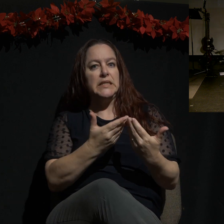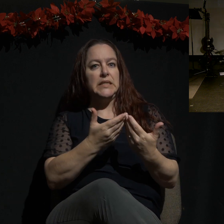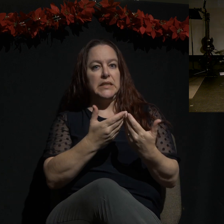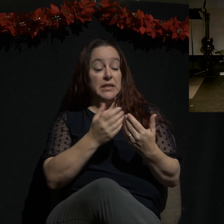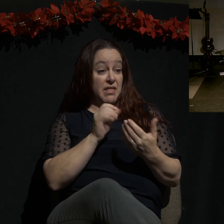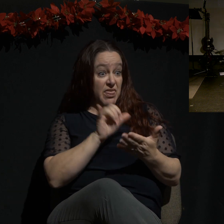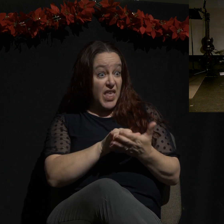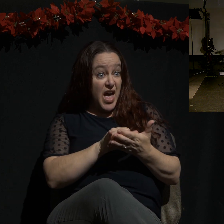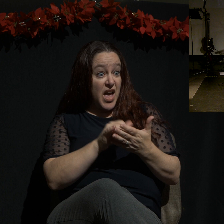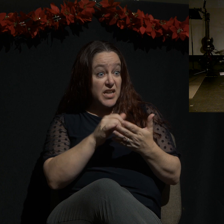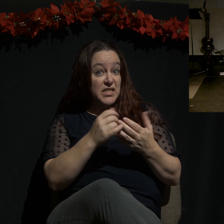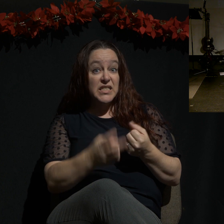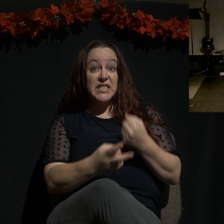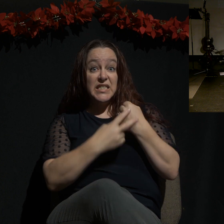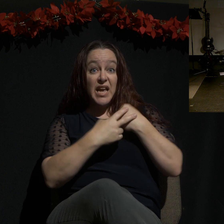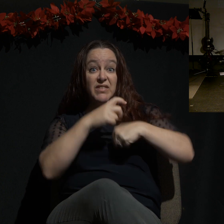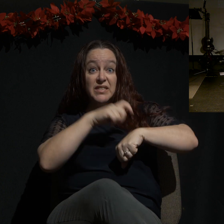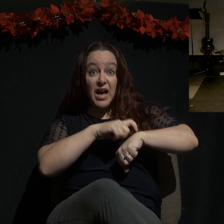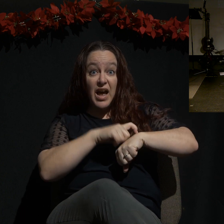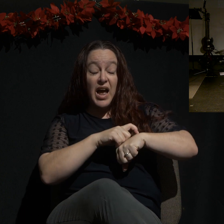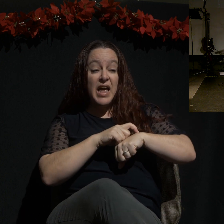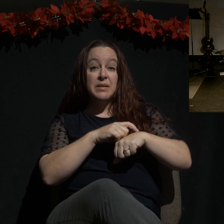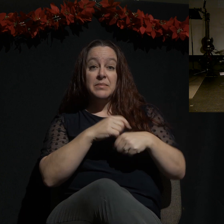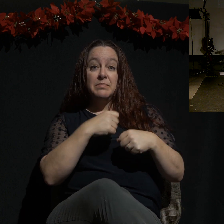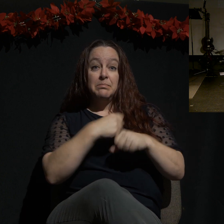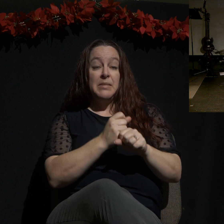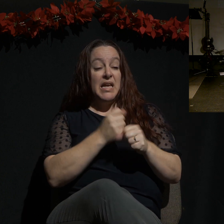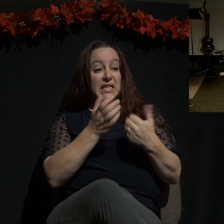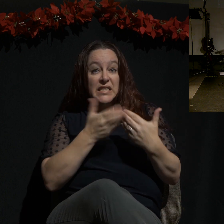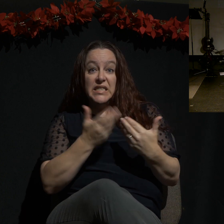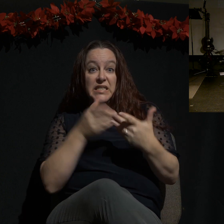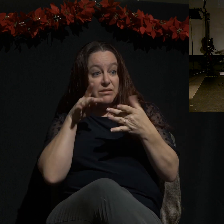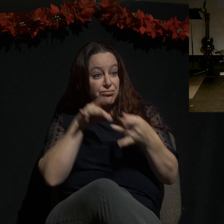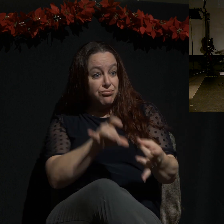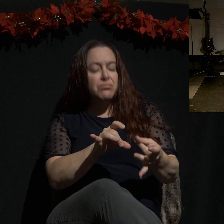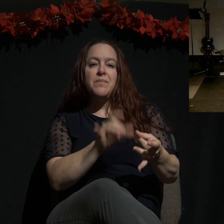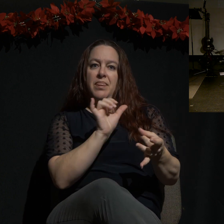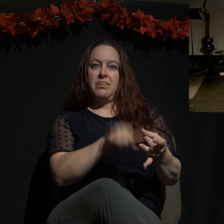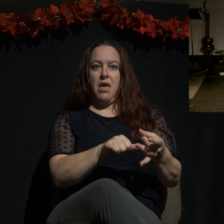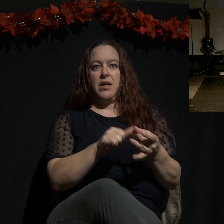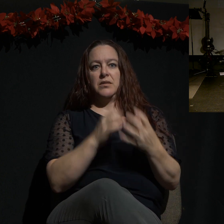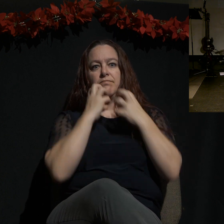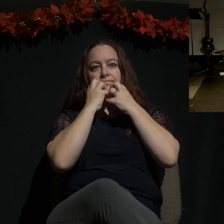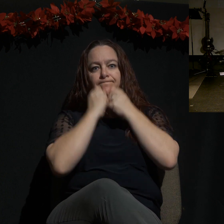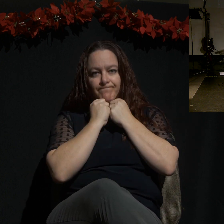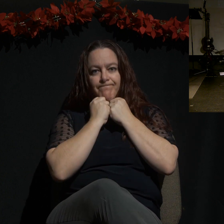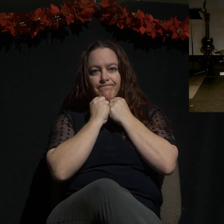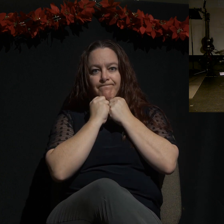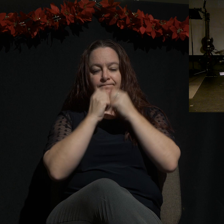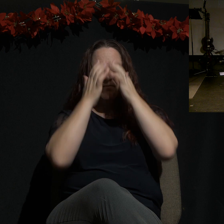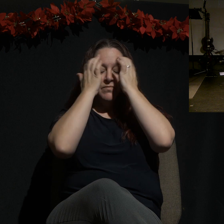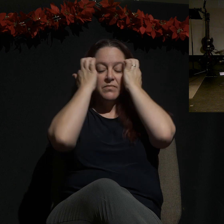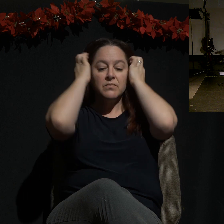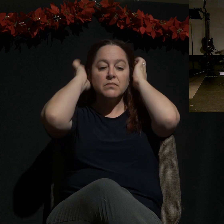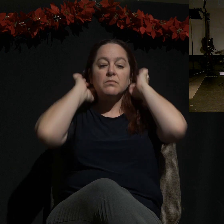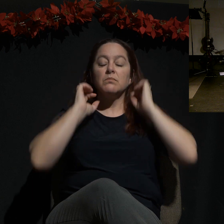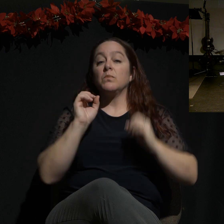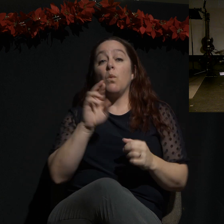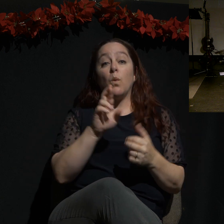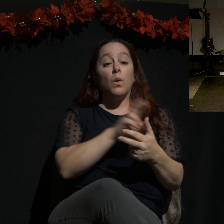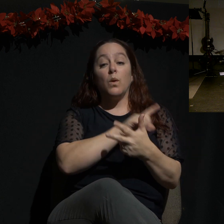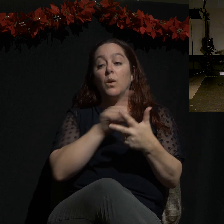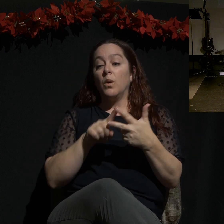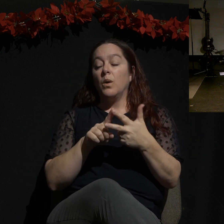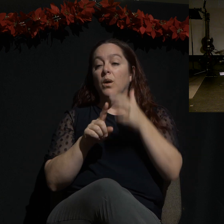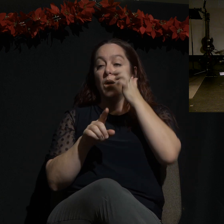that this thing saves me time, that is valuable to me. Or you